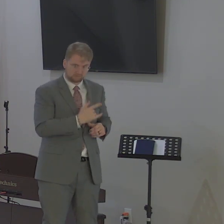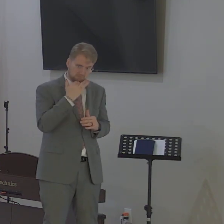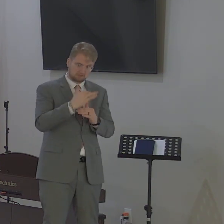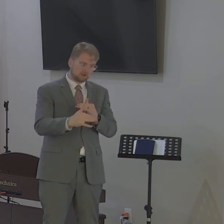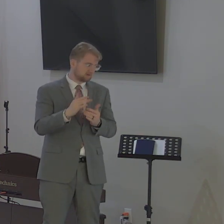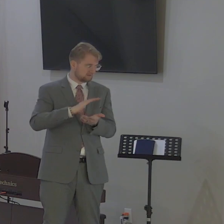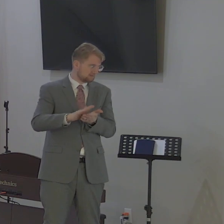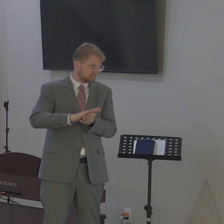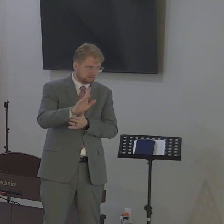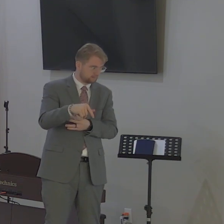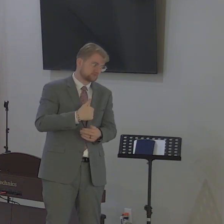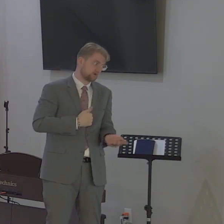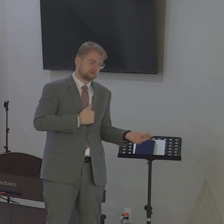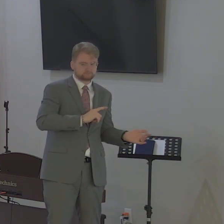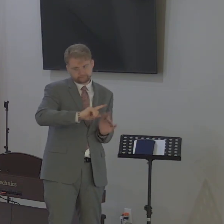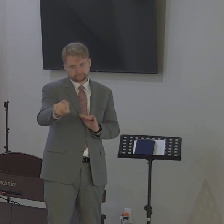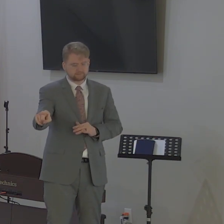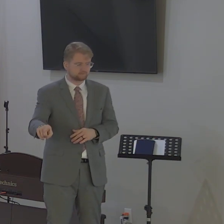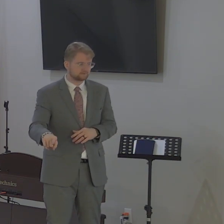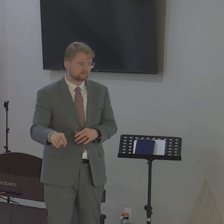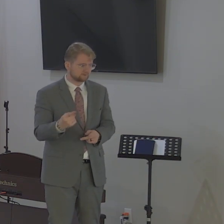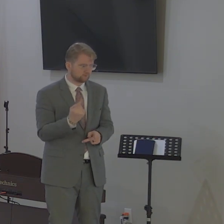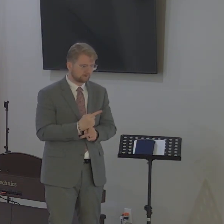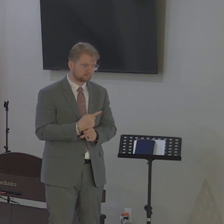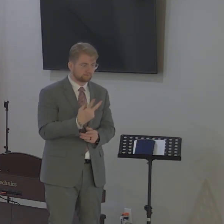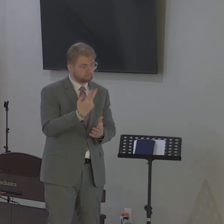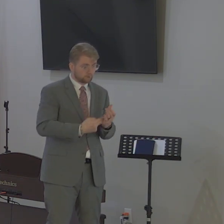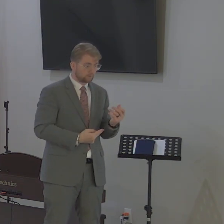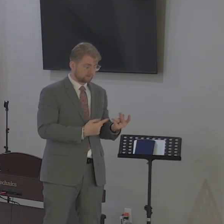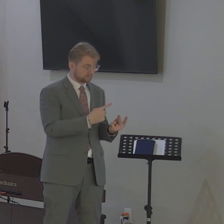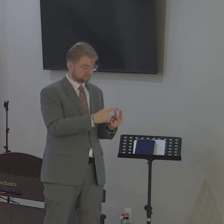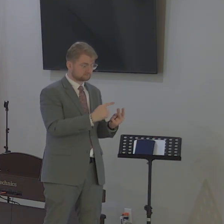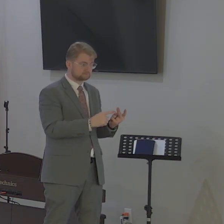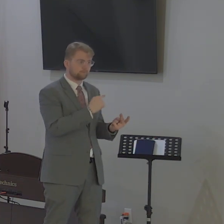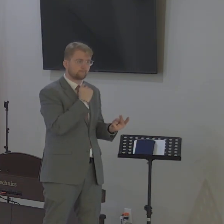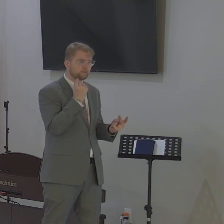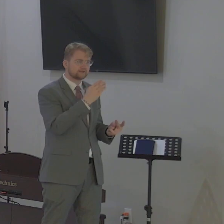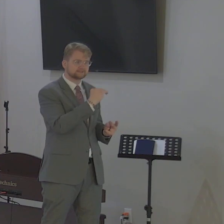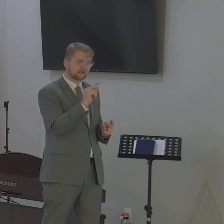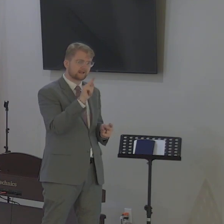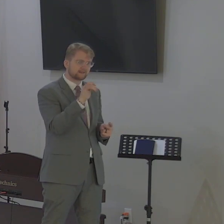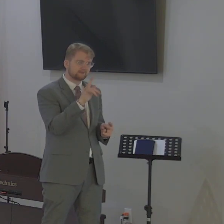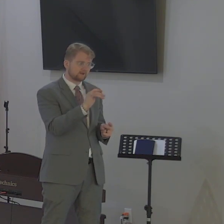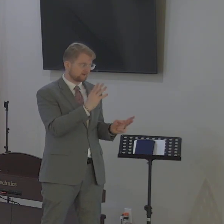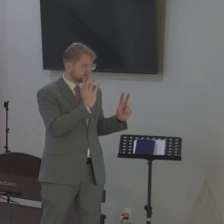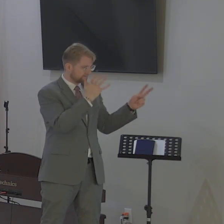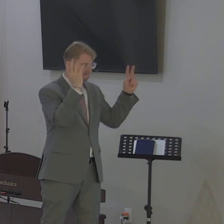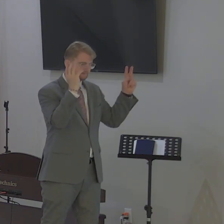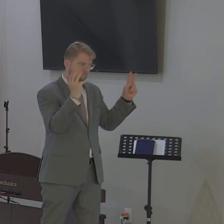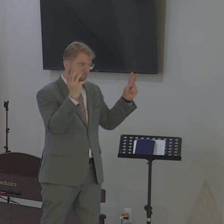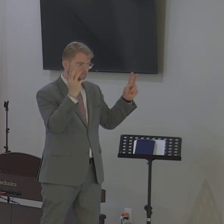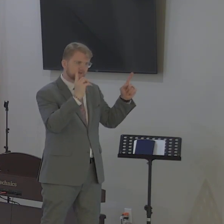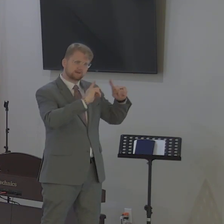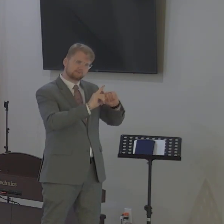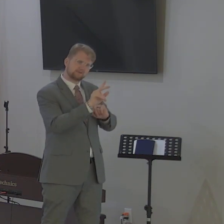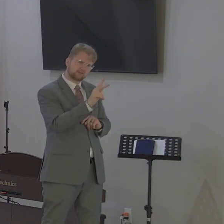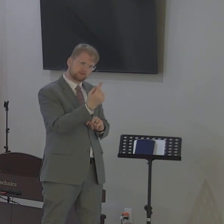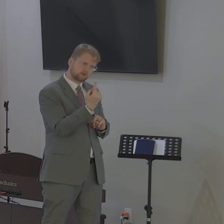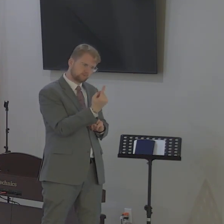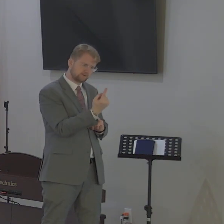up. Ultimately, it's what both of them did. But the third one, the